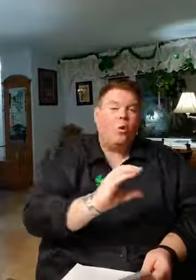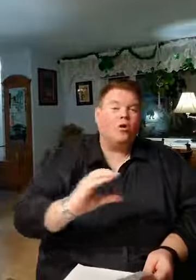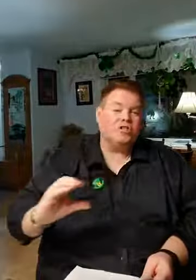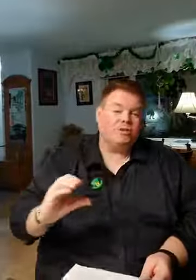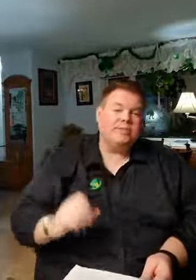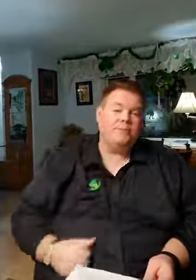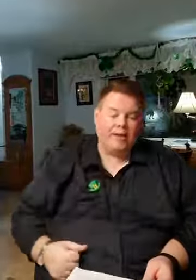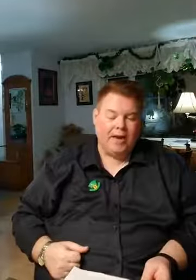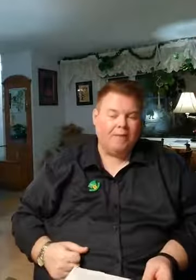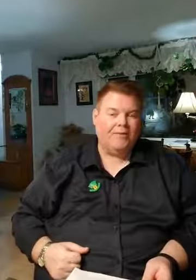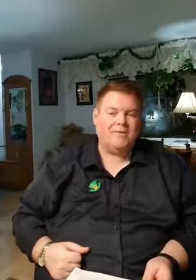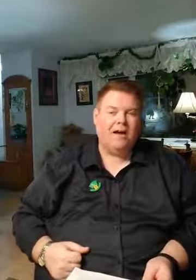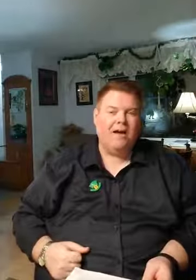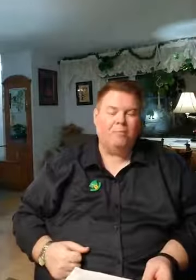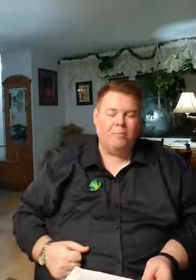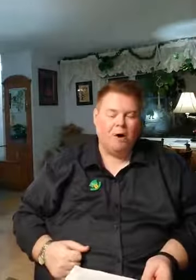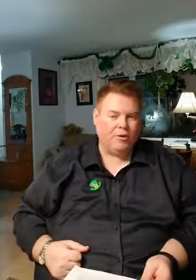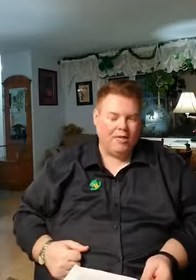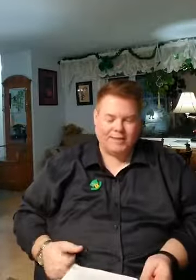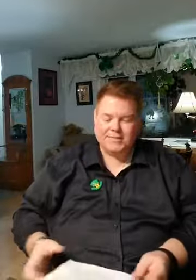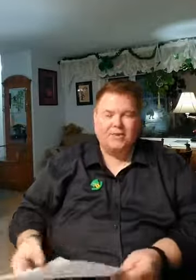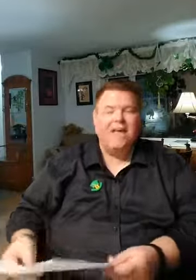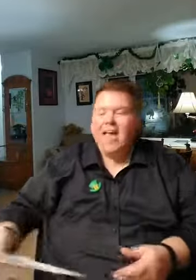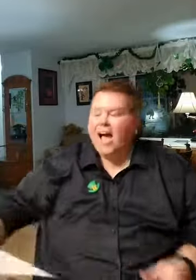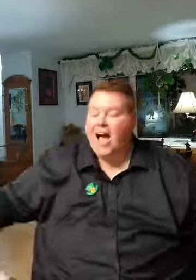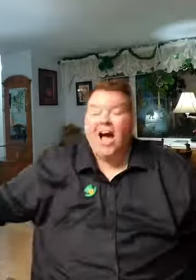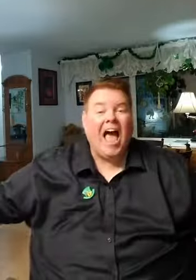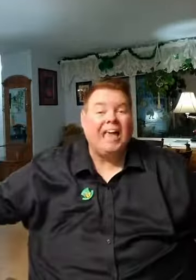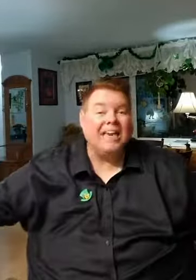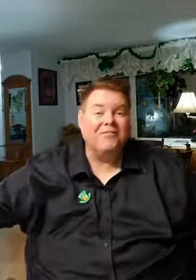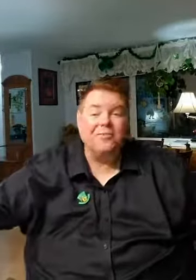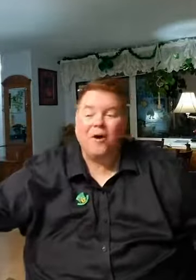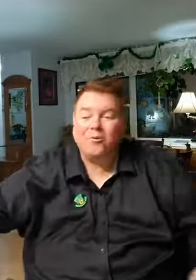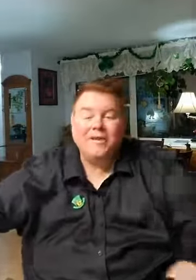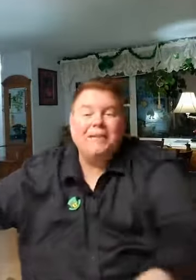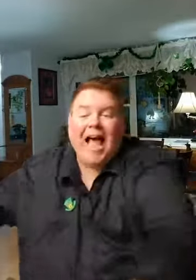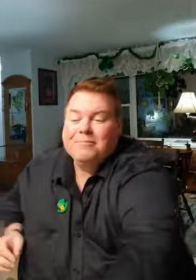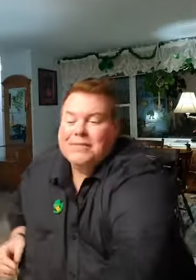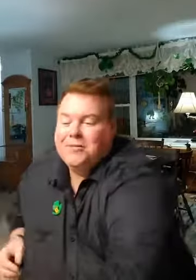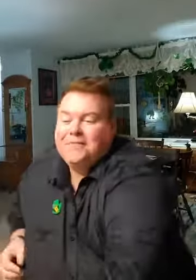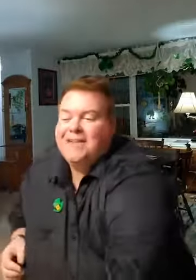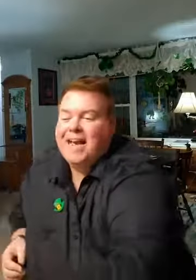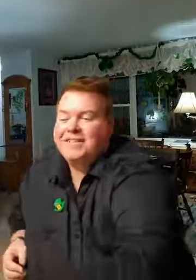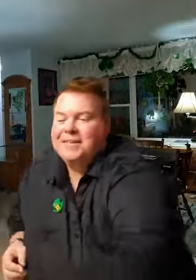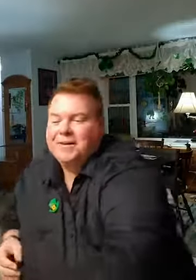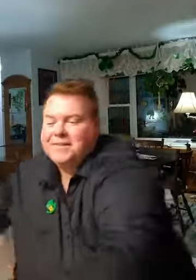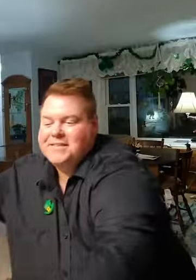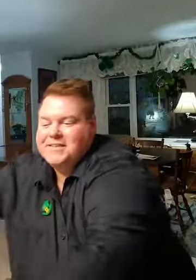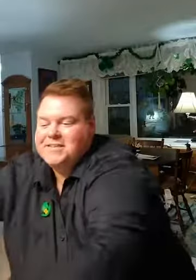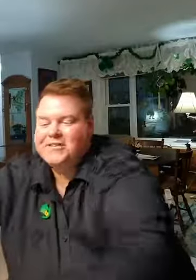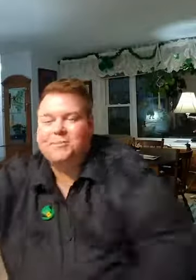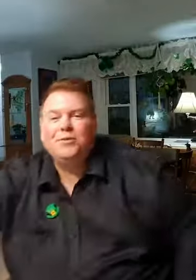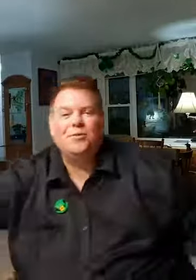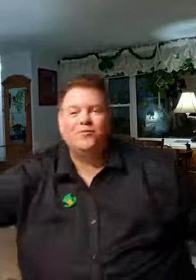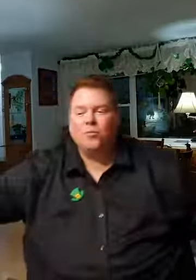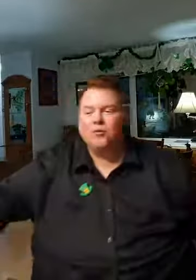you'll see where they come in on this bottom lines there. Any of them are going to be absolutely fantastic because this is such a beautiful, beautiful